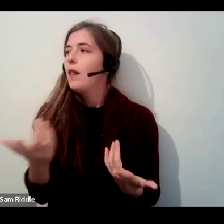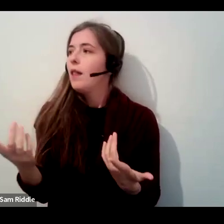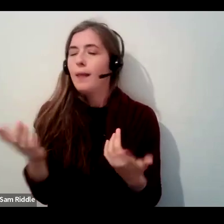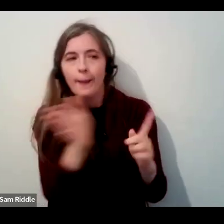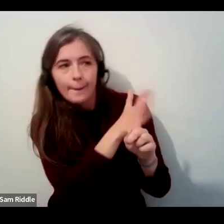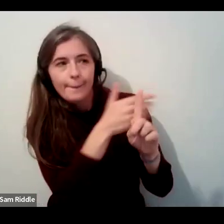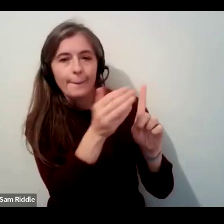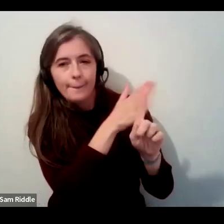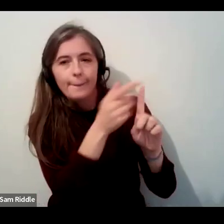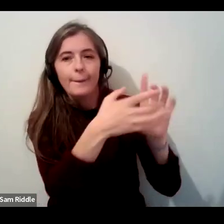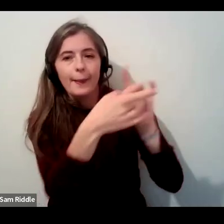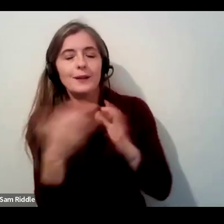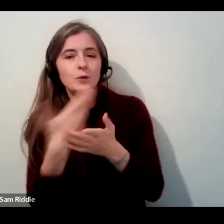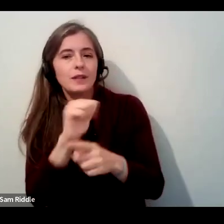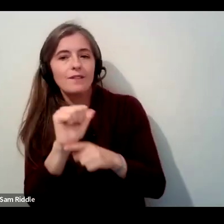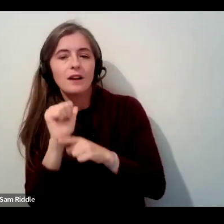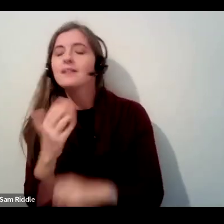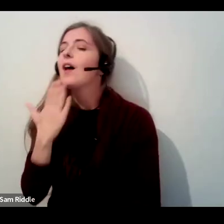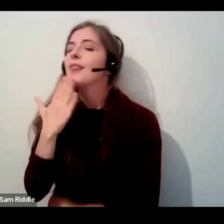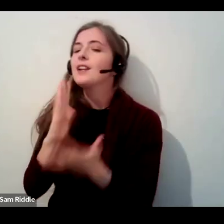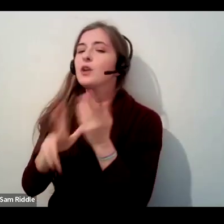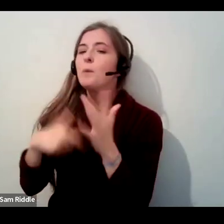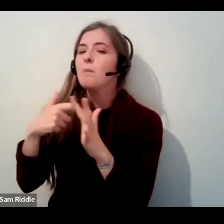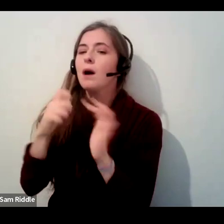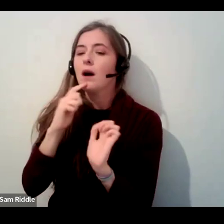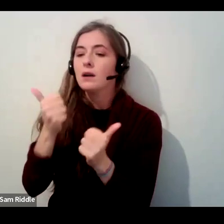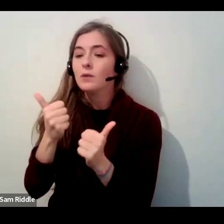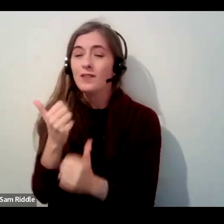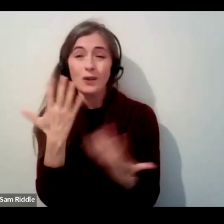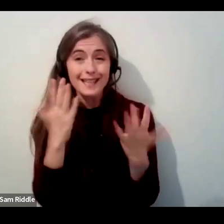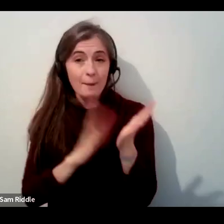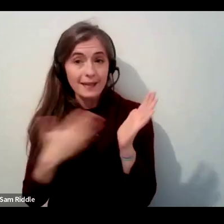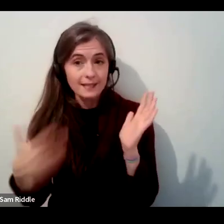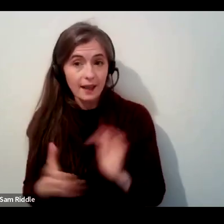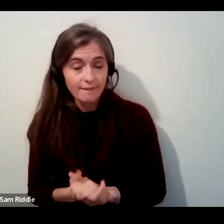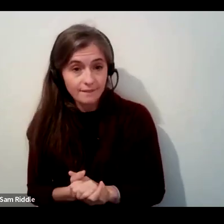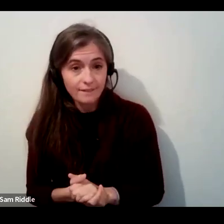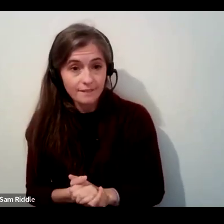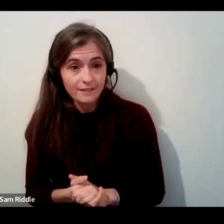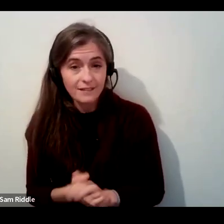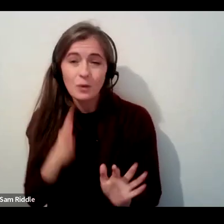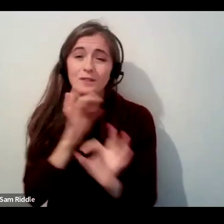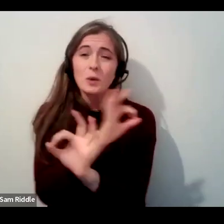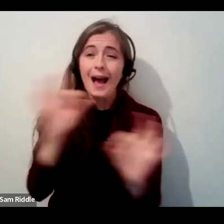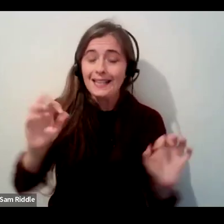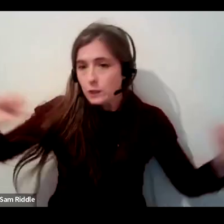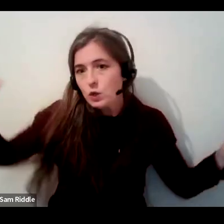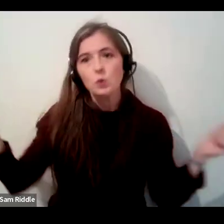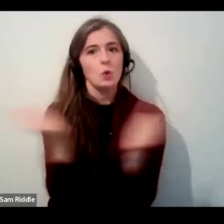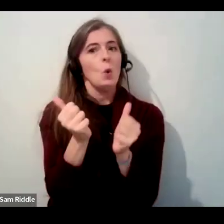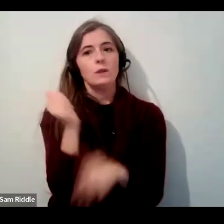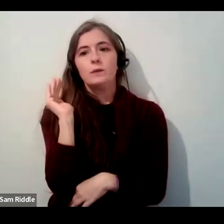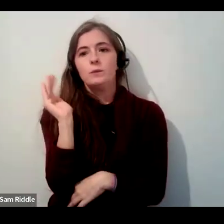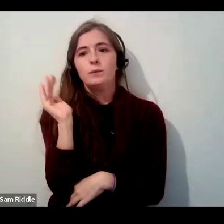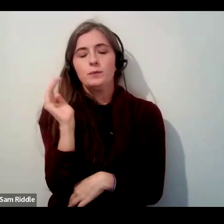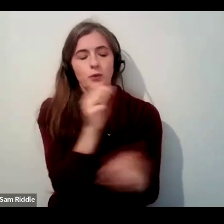around safeguarding. Okay, thanks, Mark. We've got about 10 minutes left, and I'm going to have to ask you now to be really short if